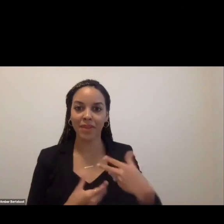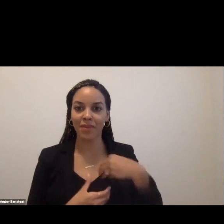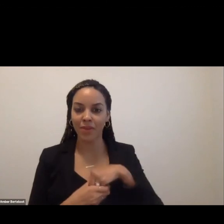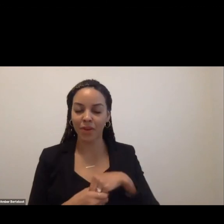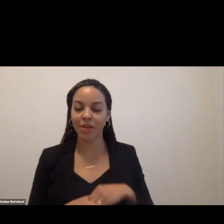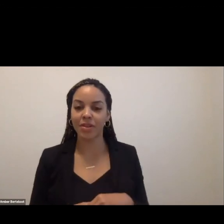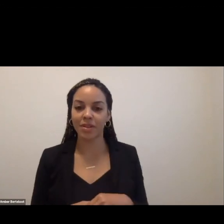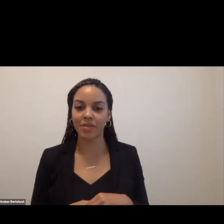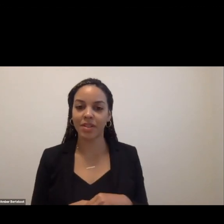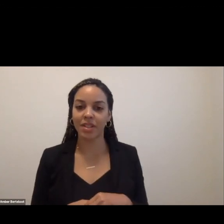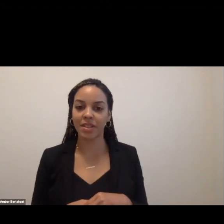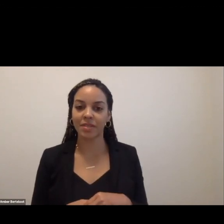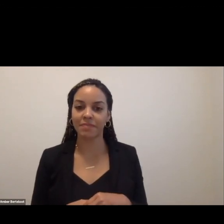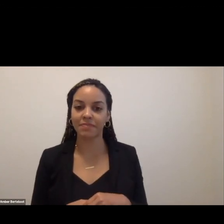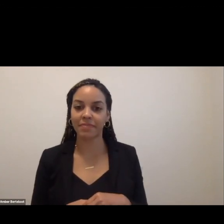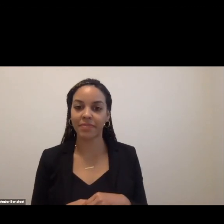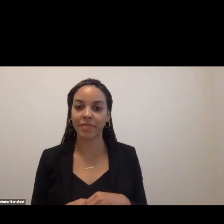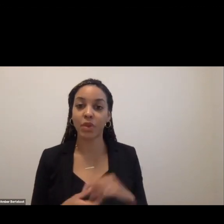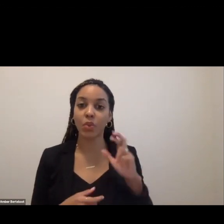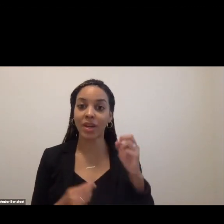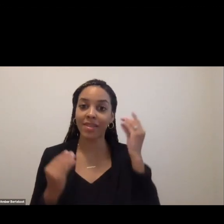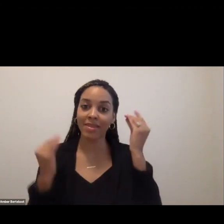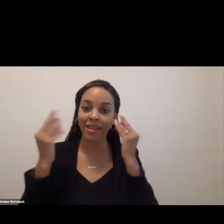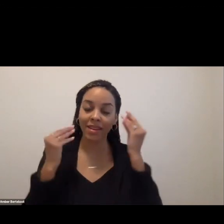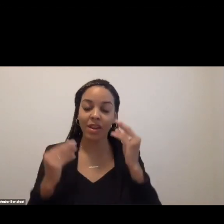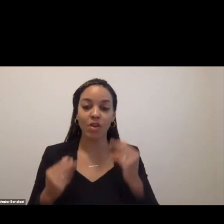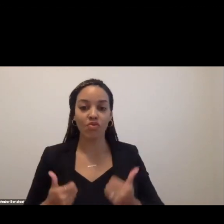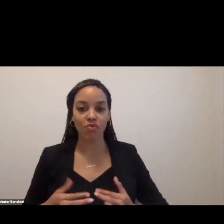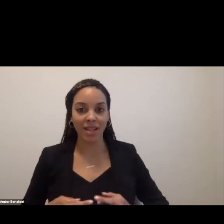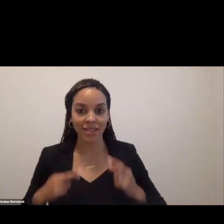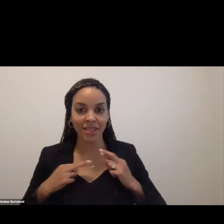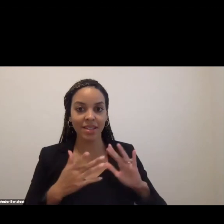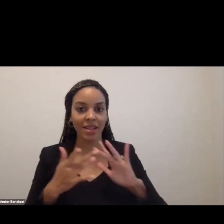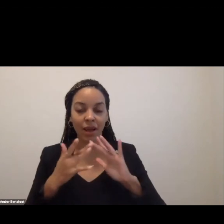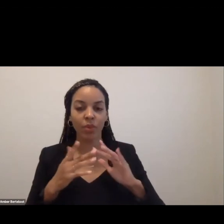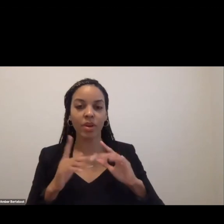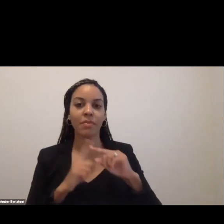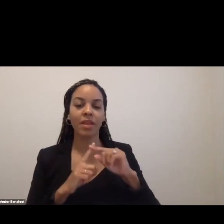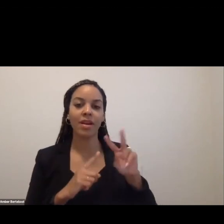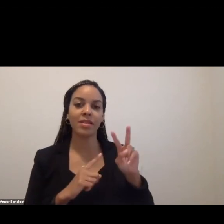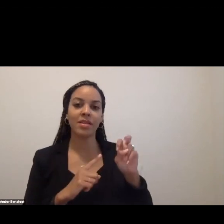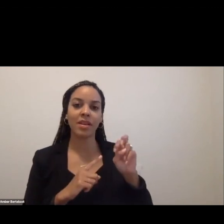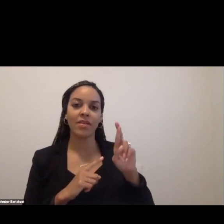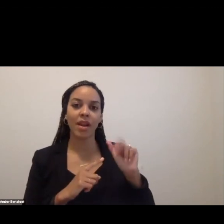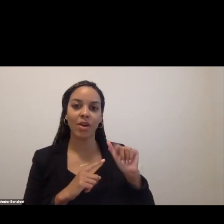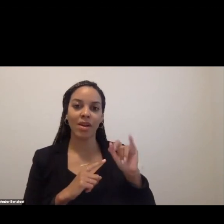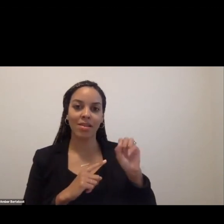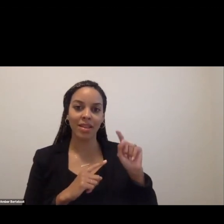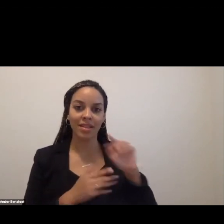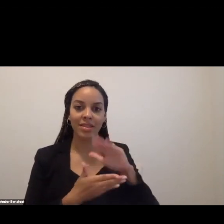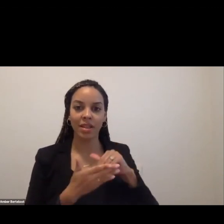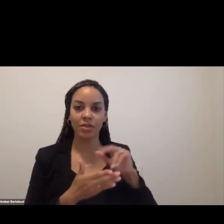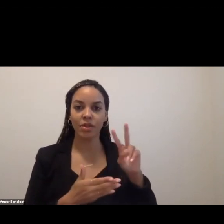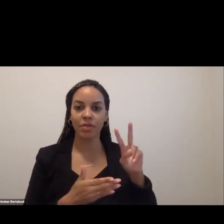the Rethinking Residency Network and the Valiz Center. And also the artist who